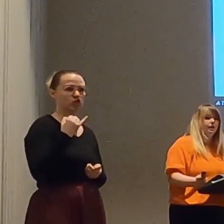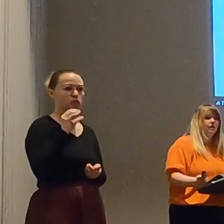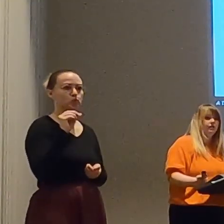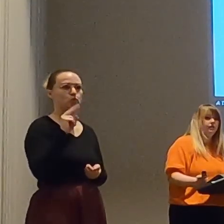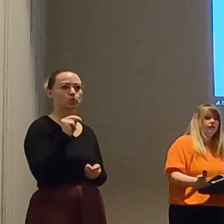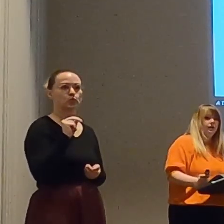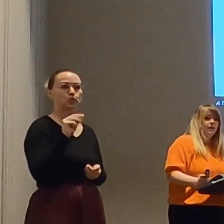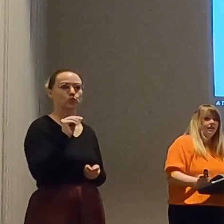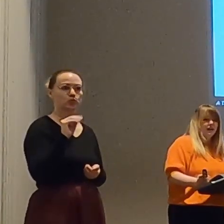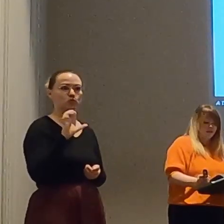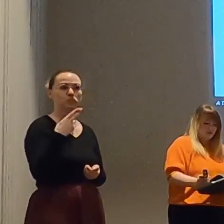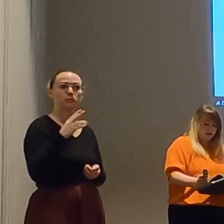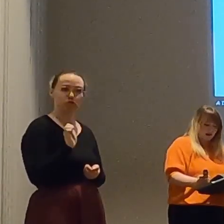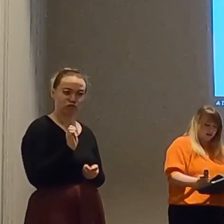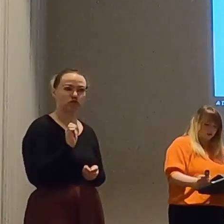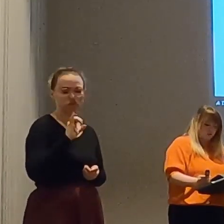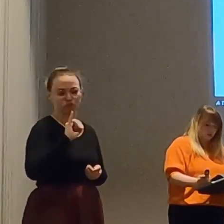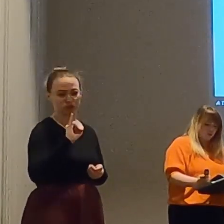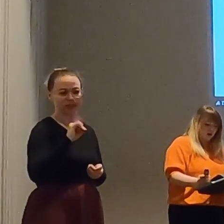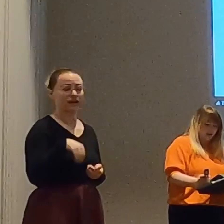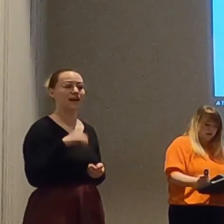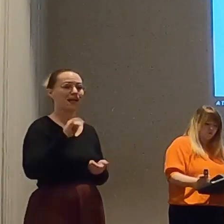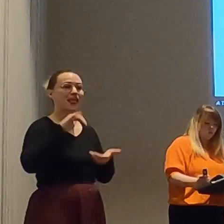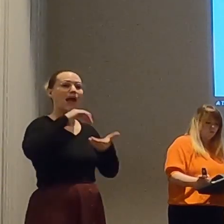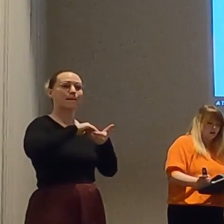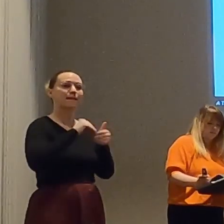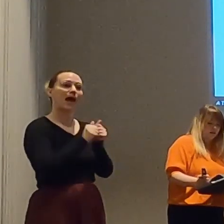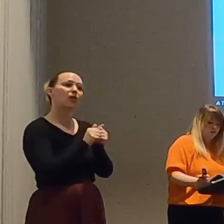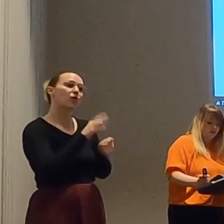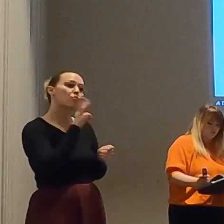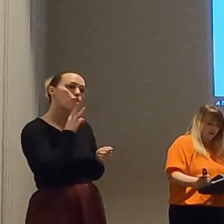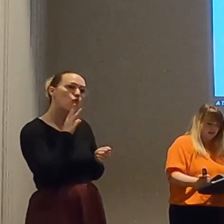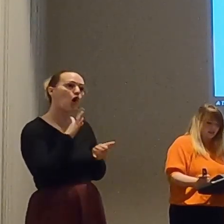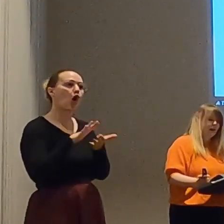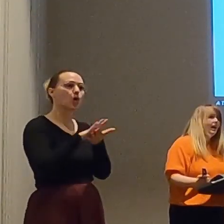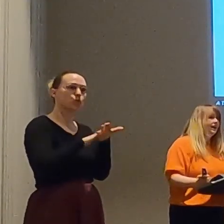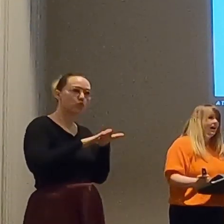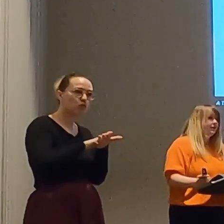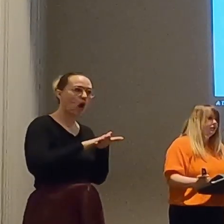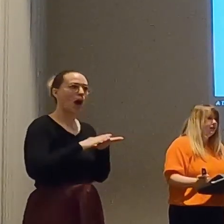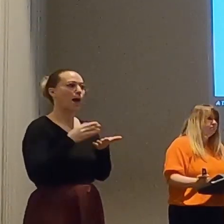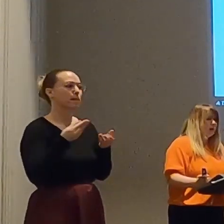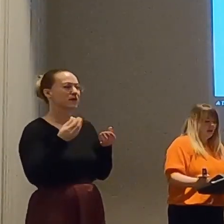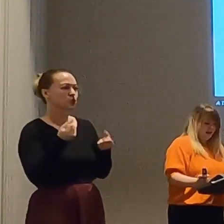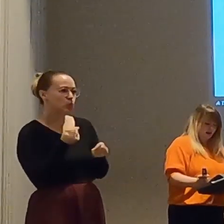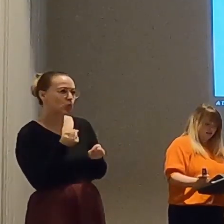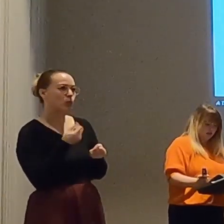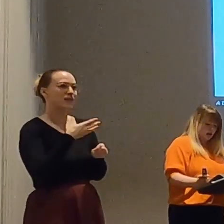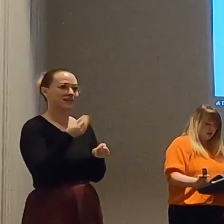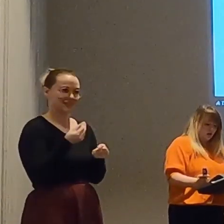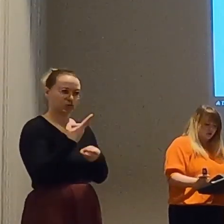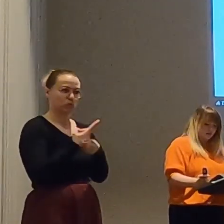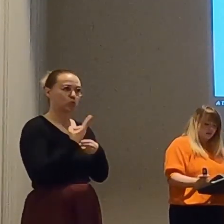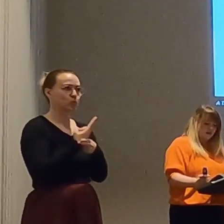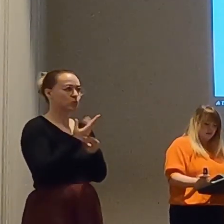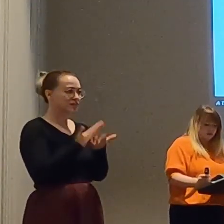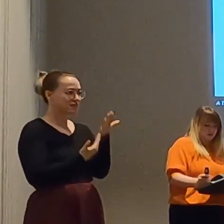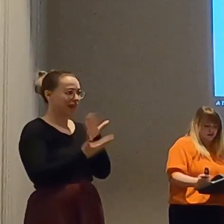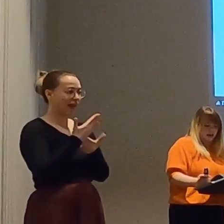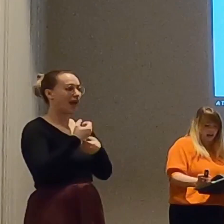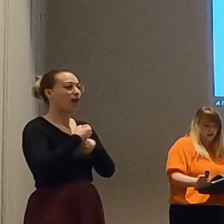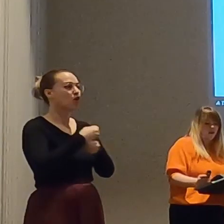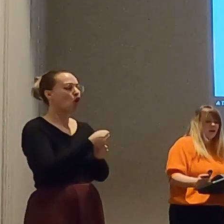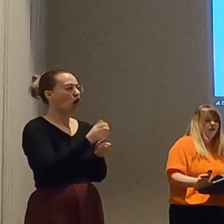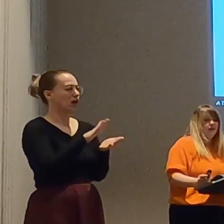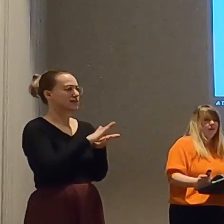mulberry paper that is combined with water, rubbed, squeezed, and agitated by hand, causing the